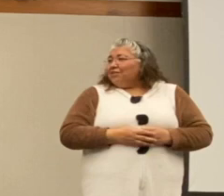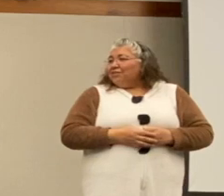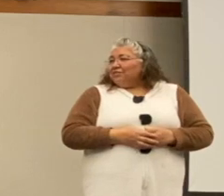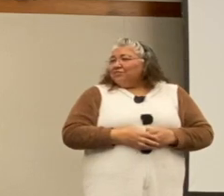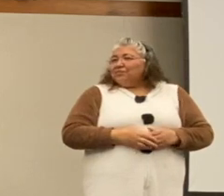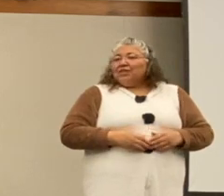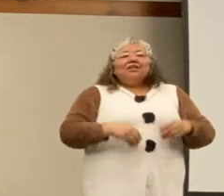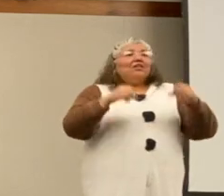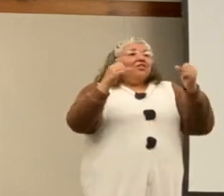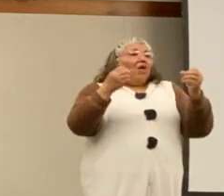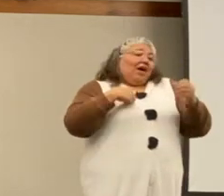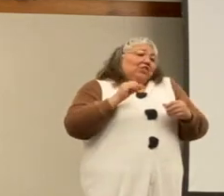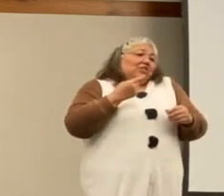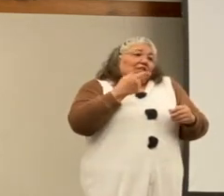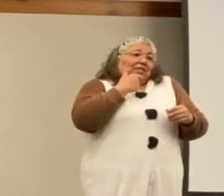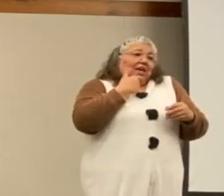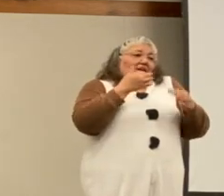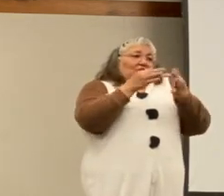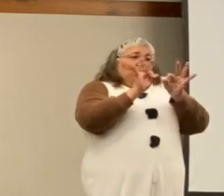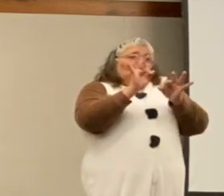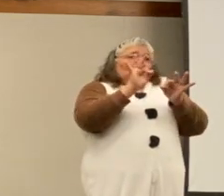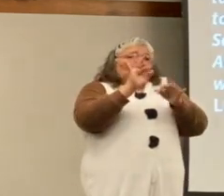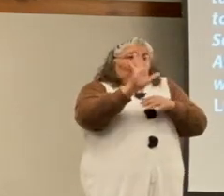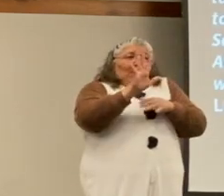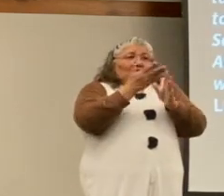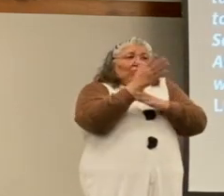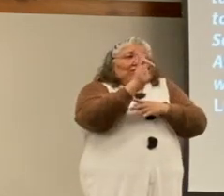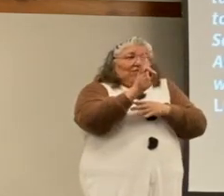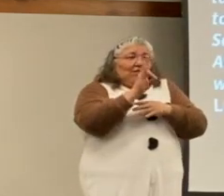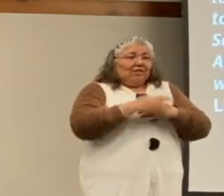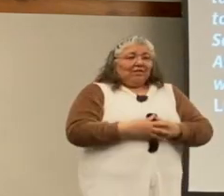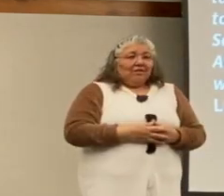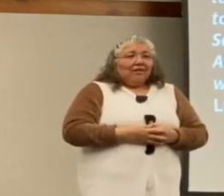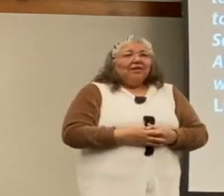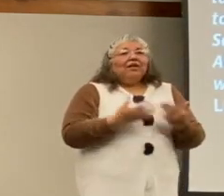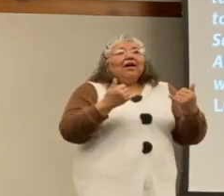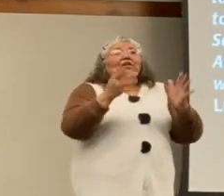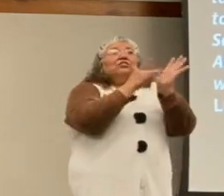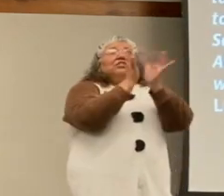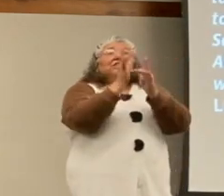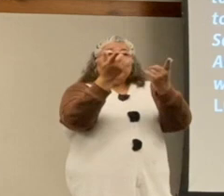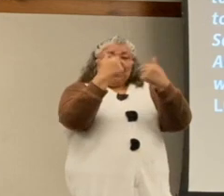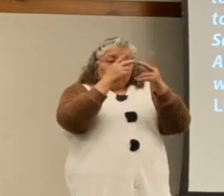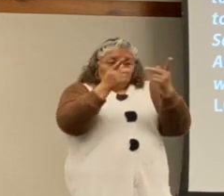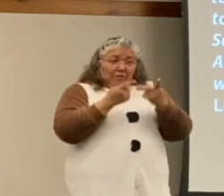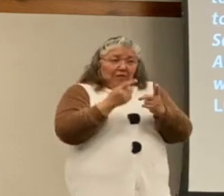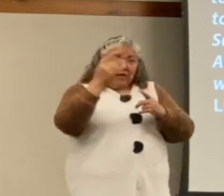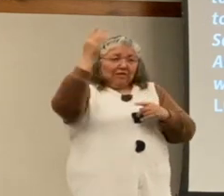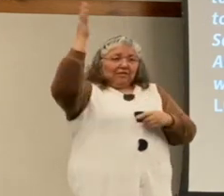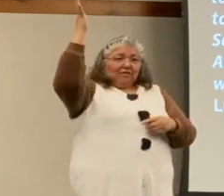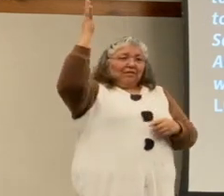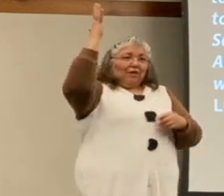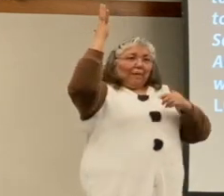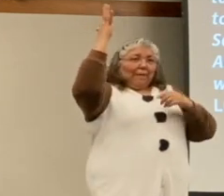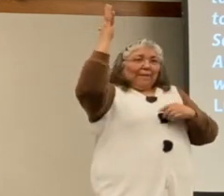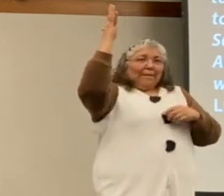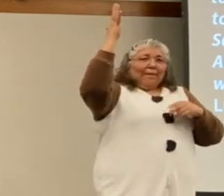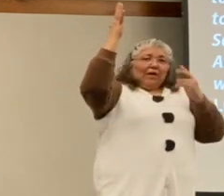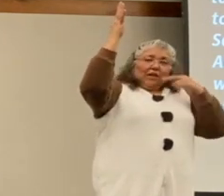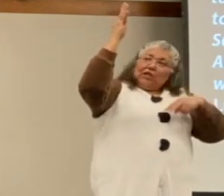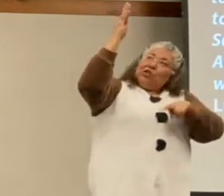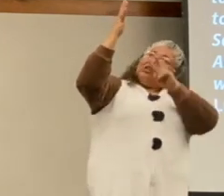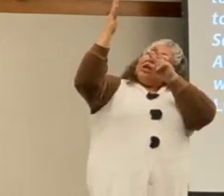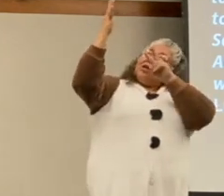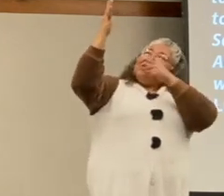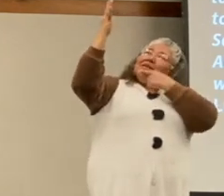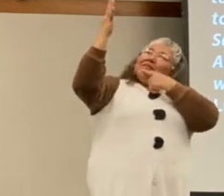Amen. So I just say verse 5 through 7. When Jesus came to the place, he looked up